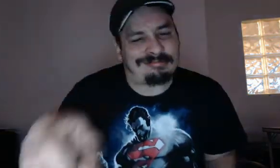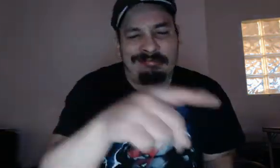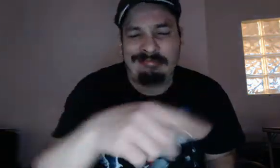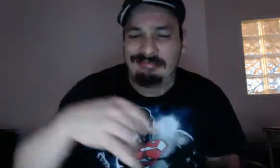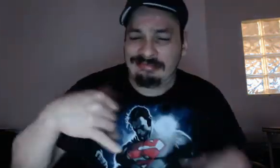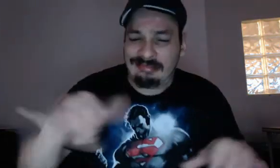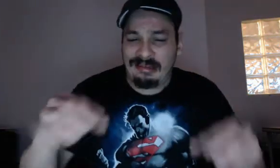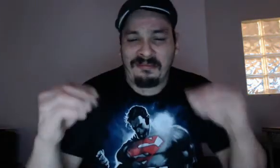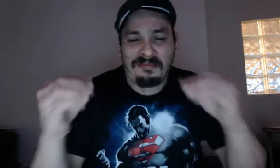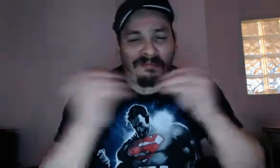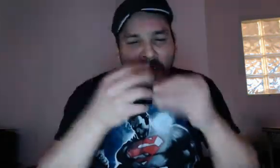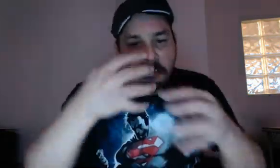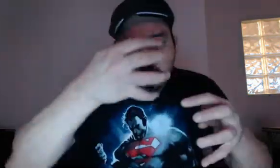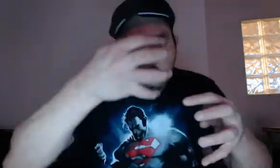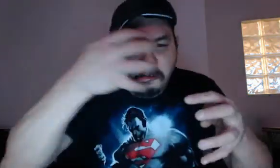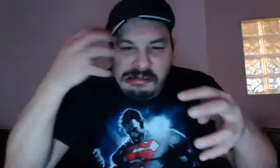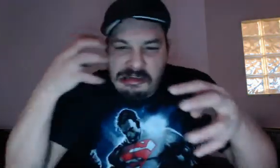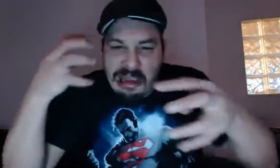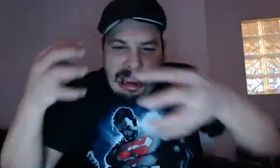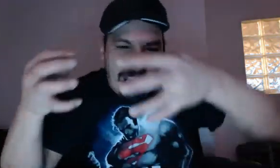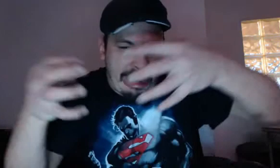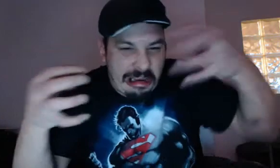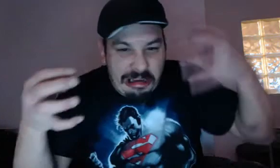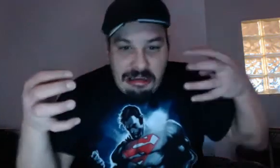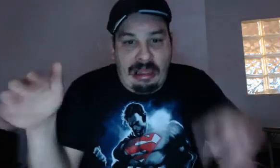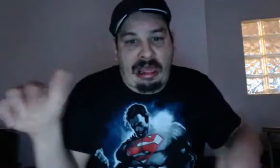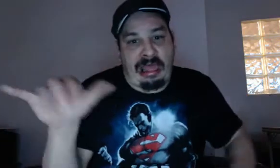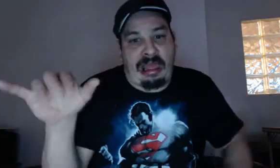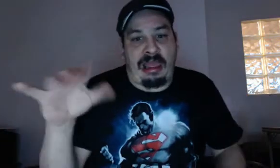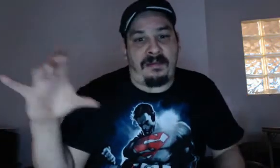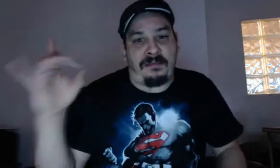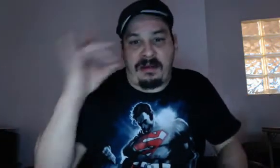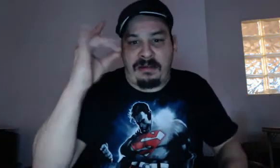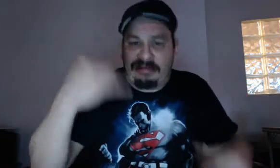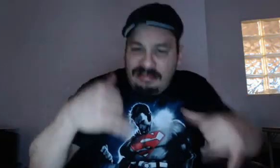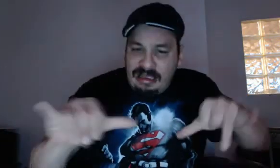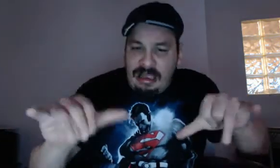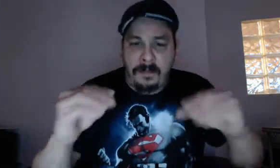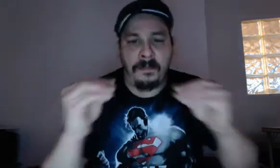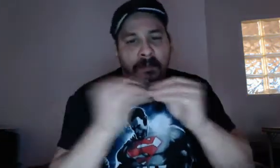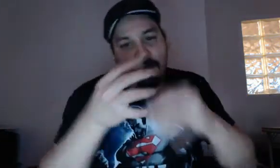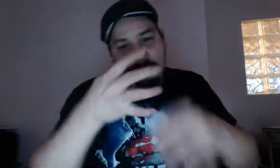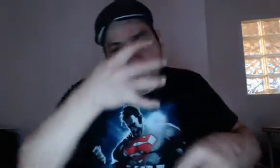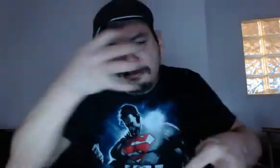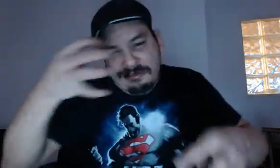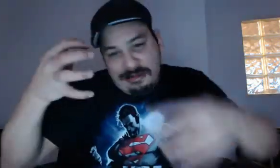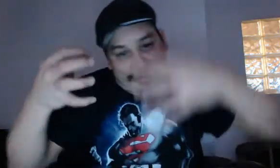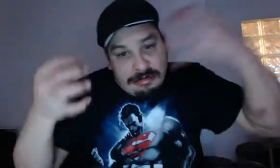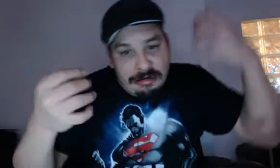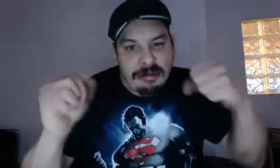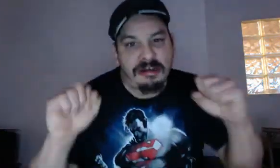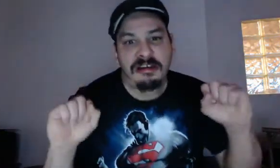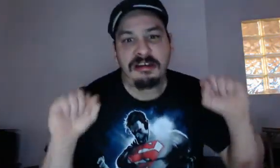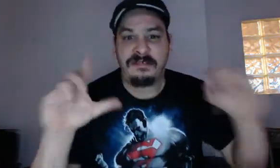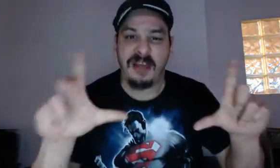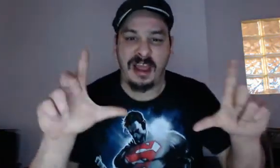her. But it's still her time to live, and my time to just be her daughter again. How can we get back to that?